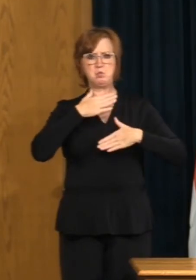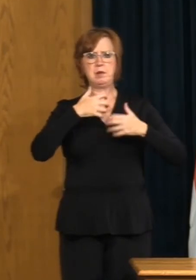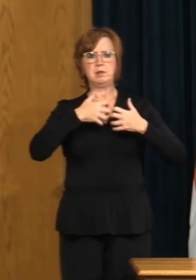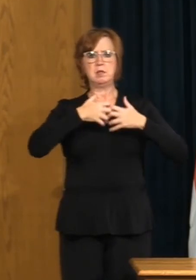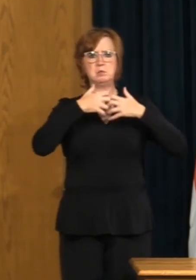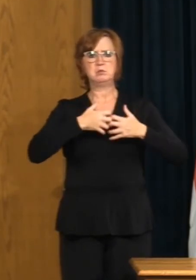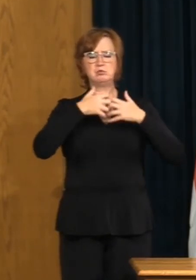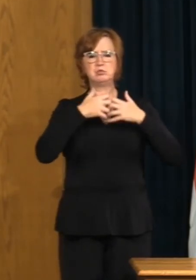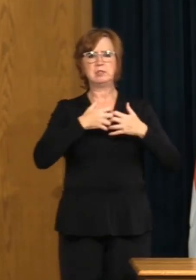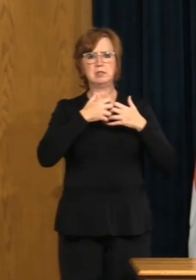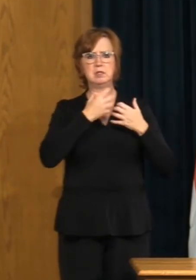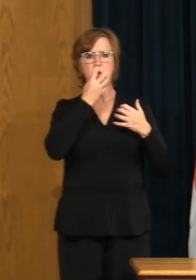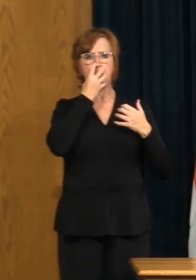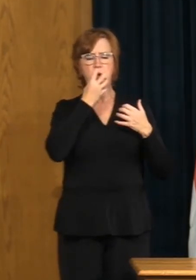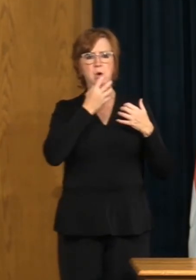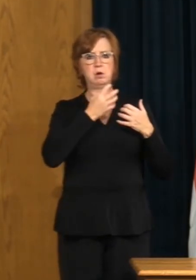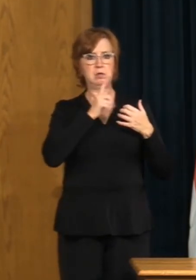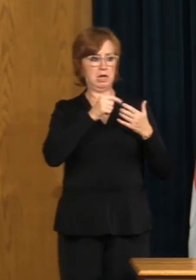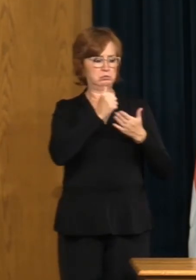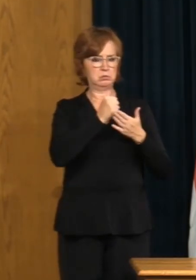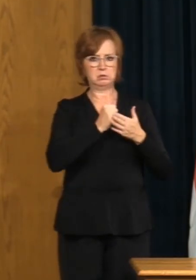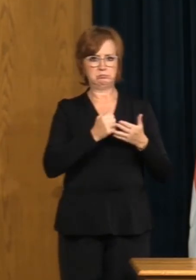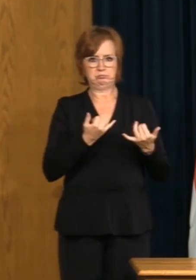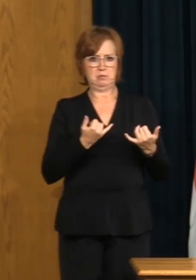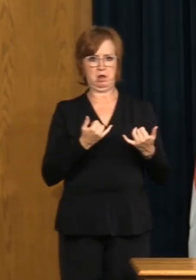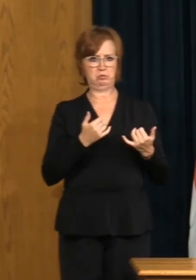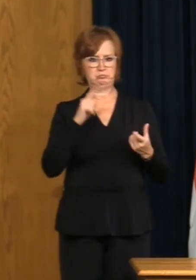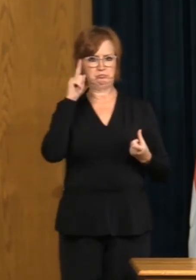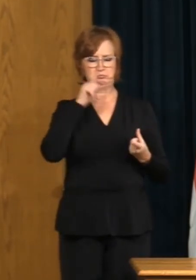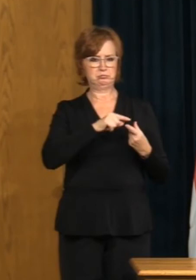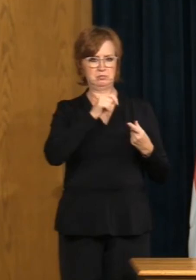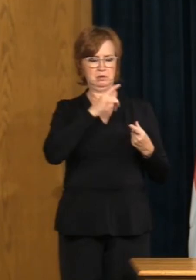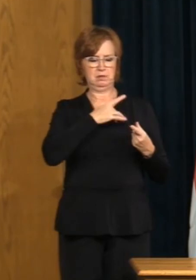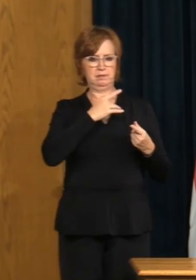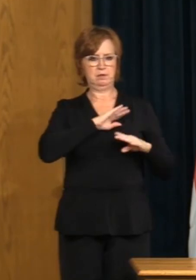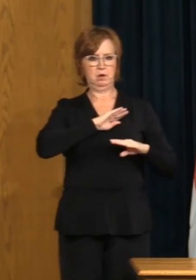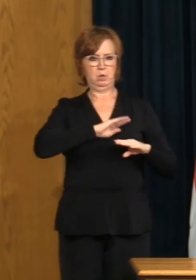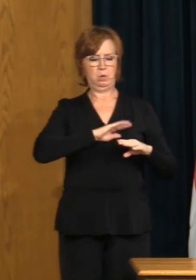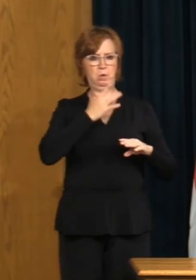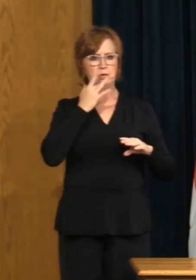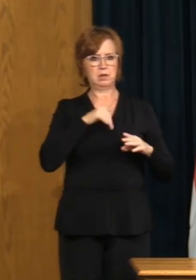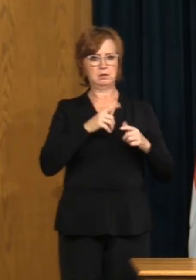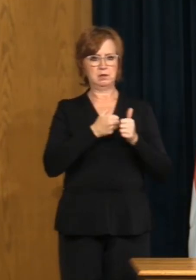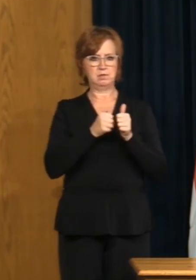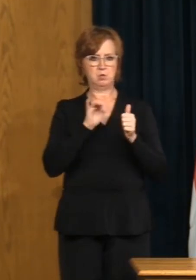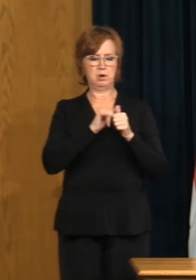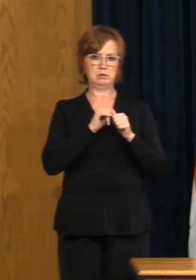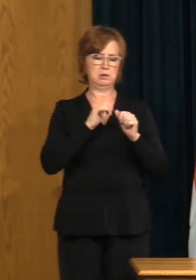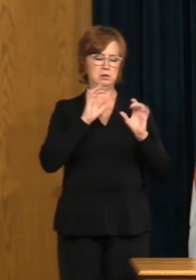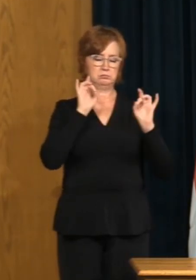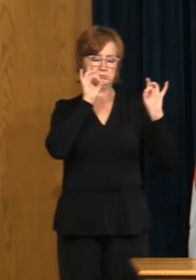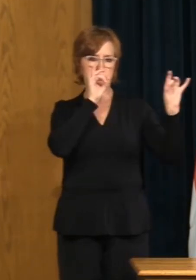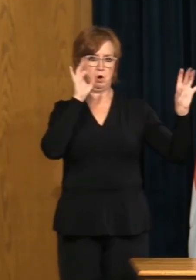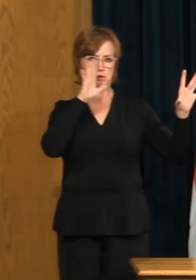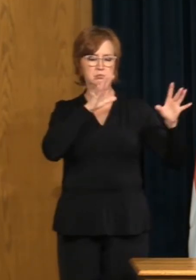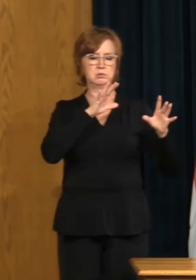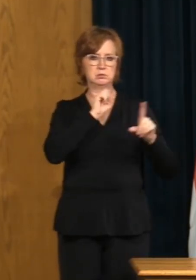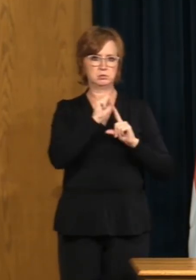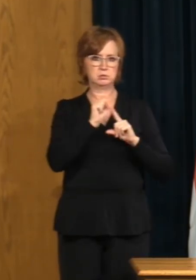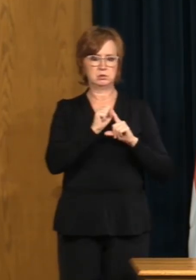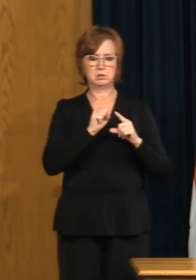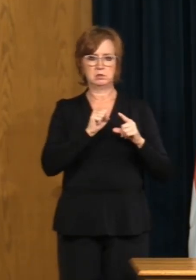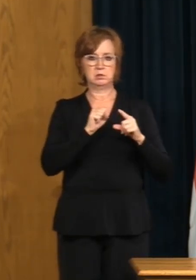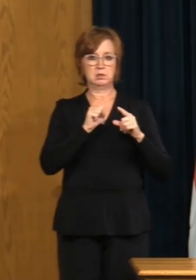we're building capacity, preparing for a surge. And unfortunately, we don't have a crystal ball to know what that's going to look like, but we are actively